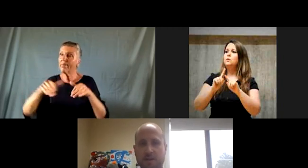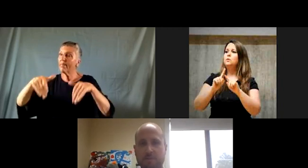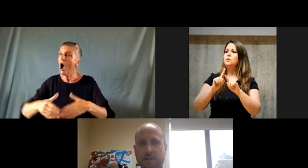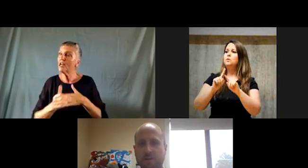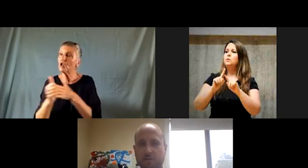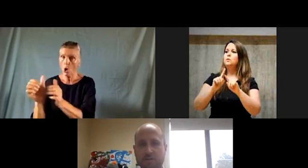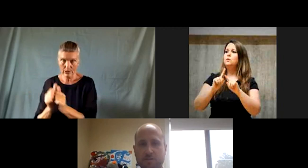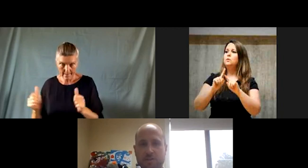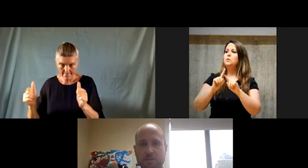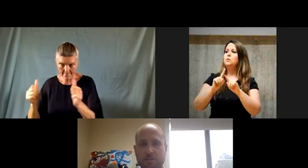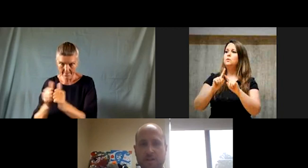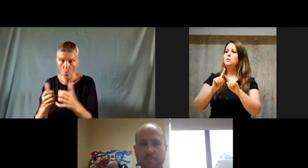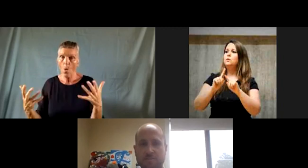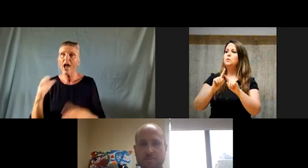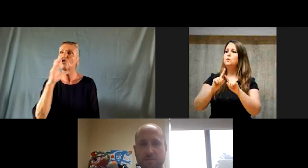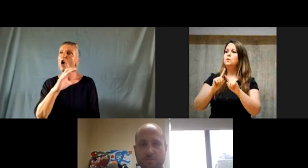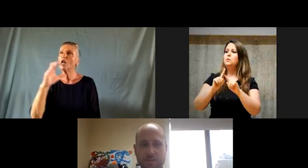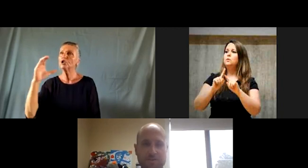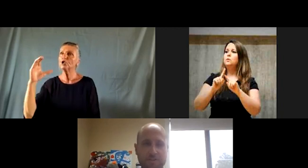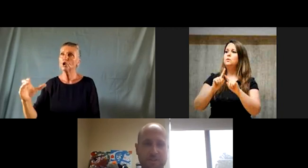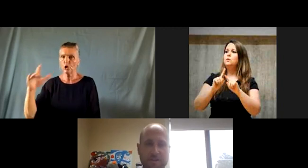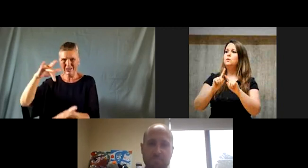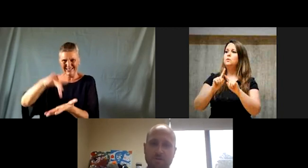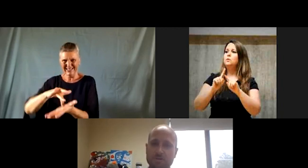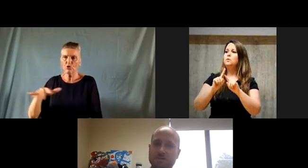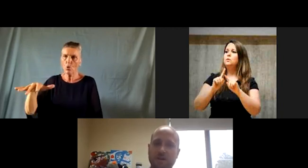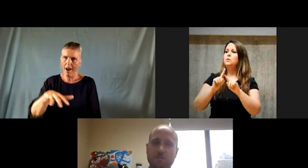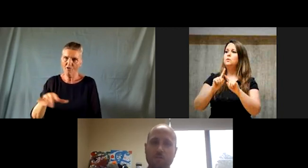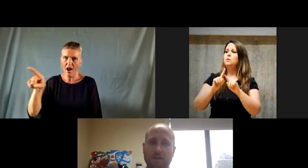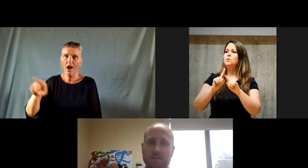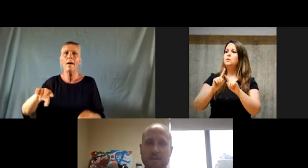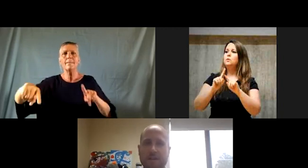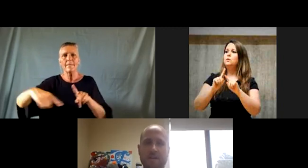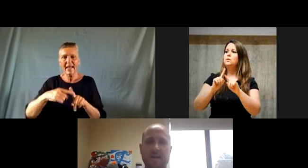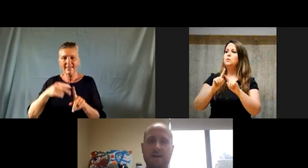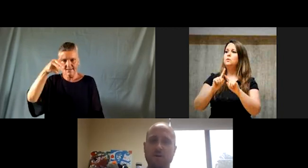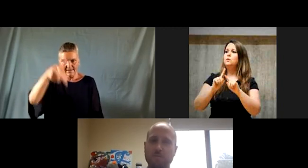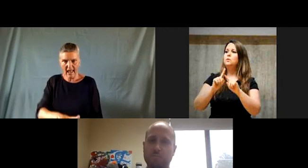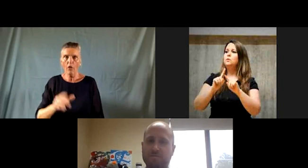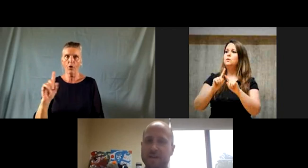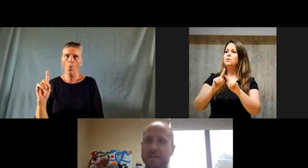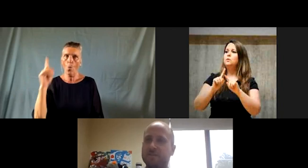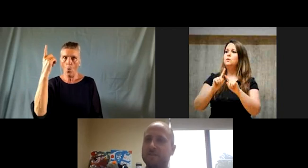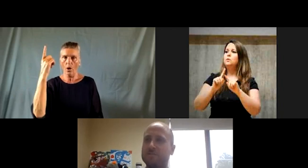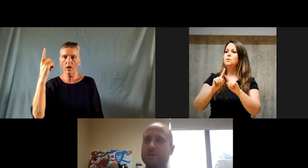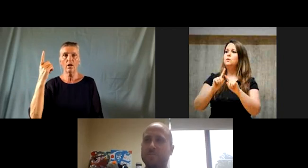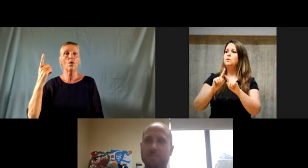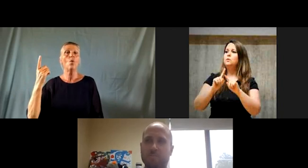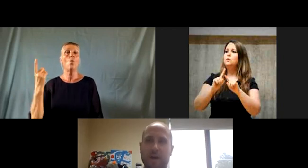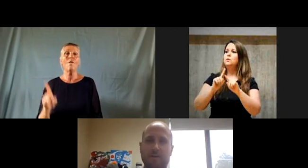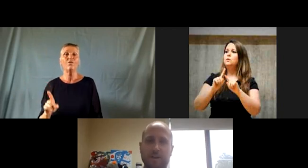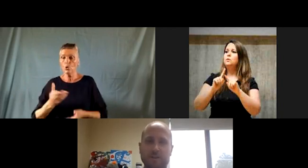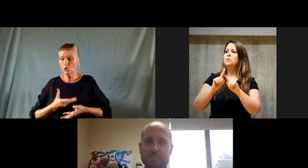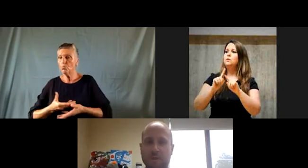teams in the Christchurch, central Christchurch area, but also South Auckland, on providing those people